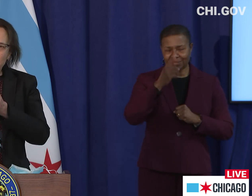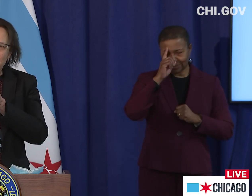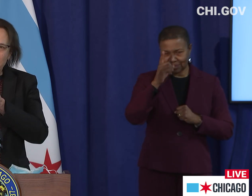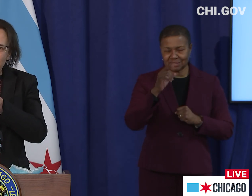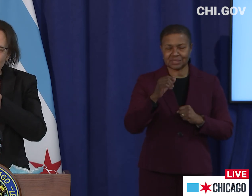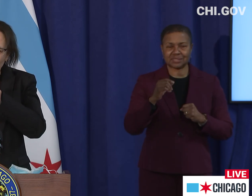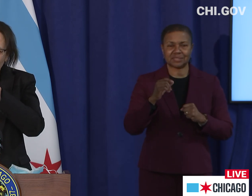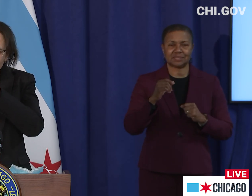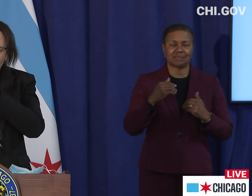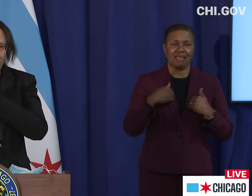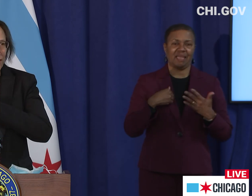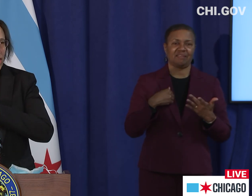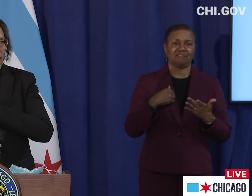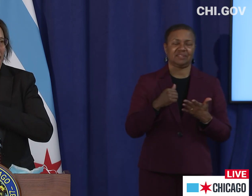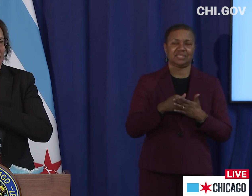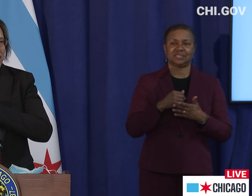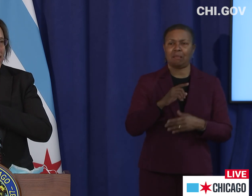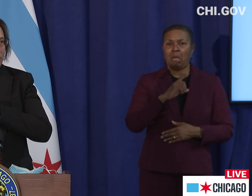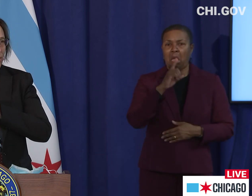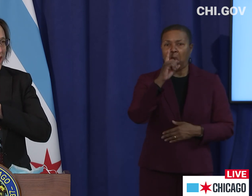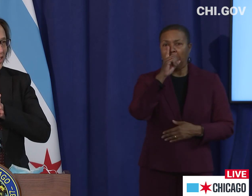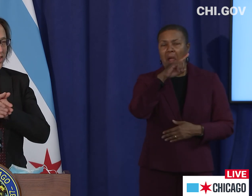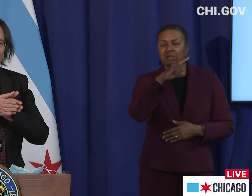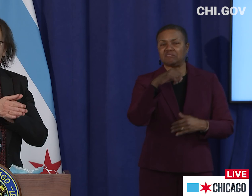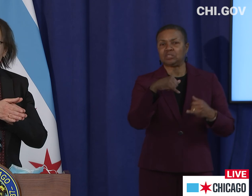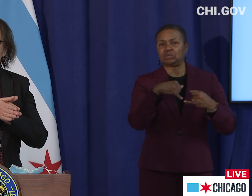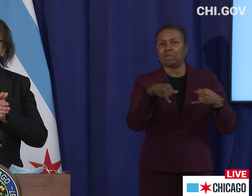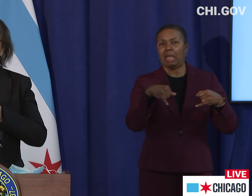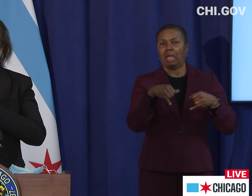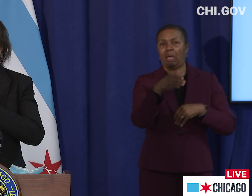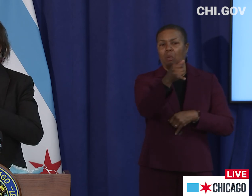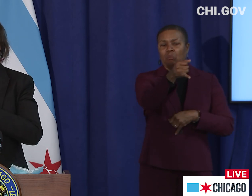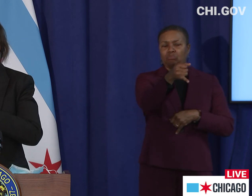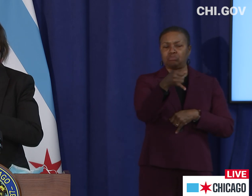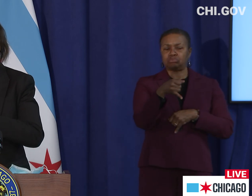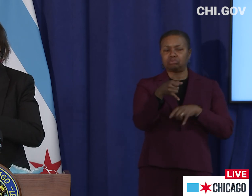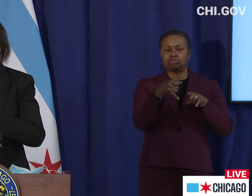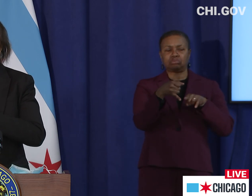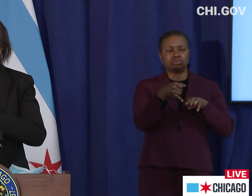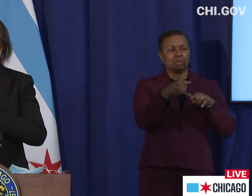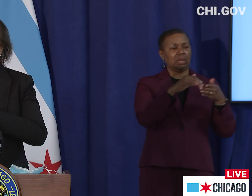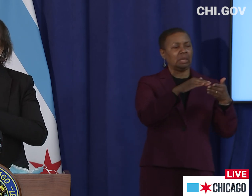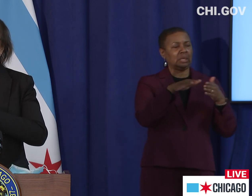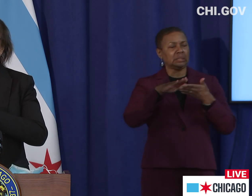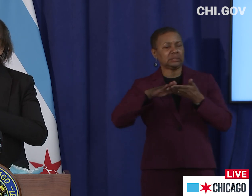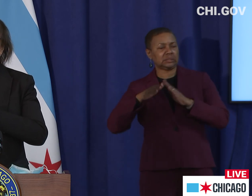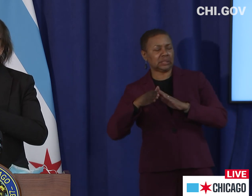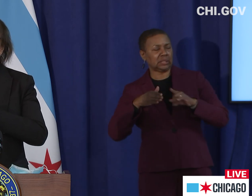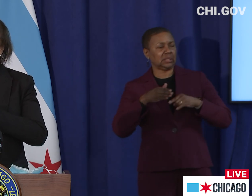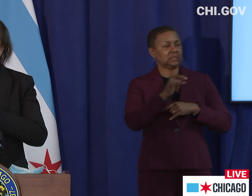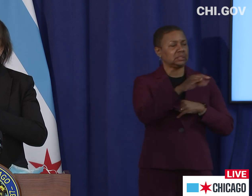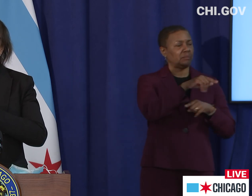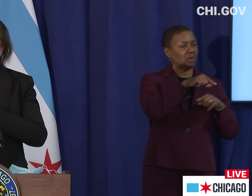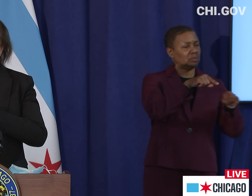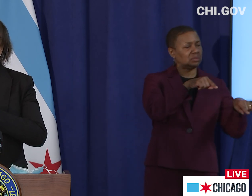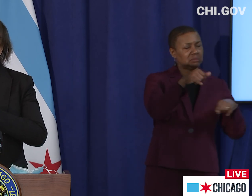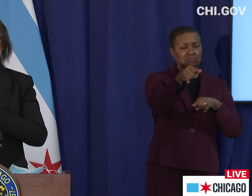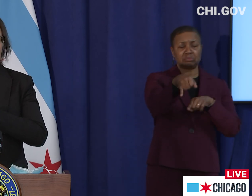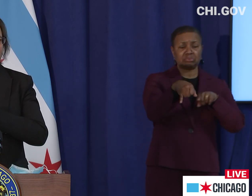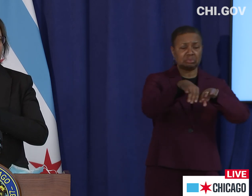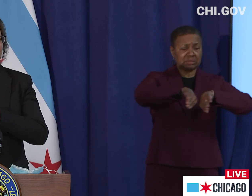have this artificial line that separates the city from the major suburbs to